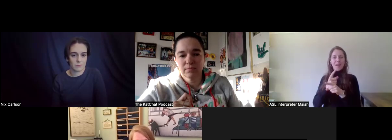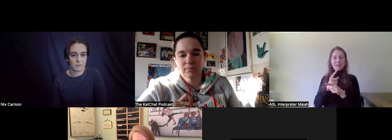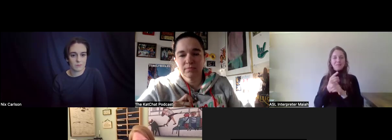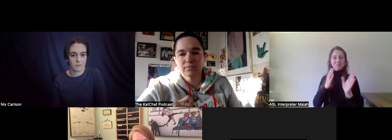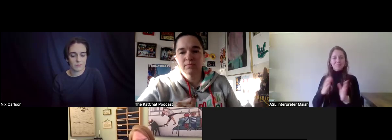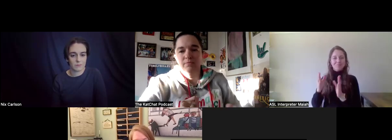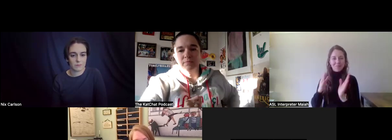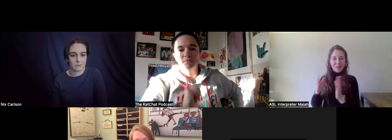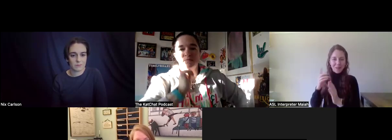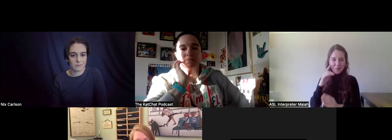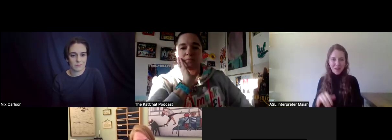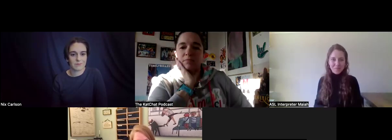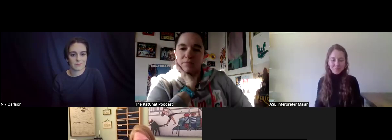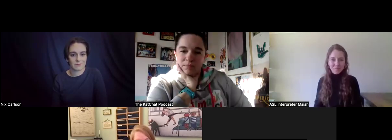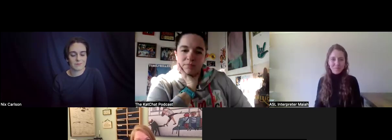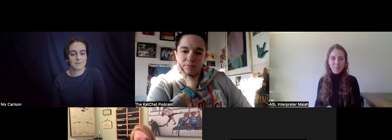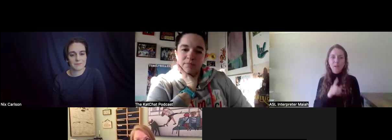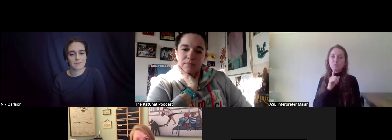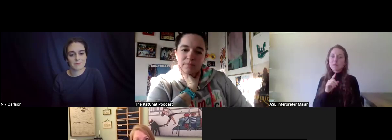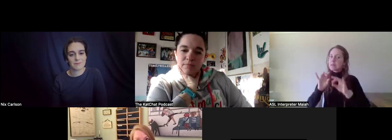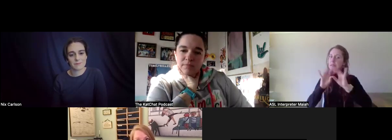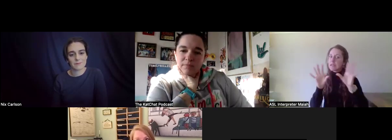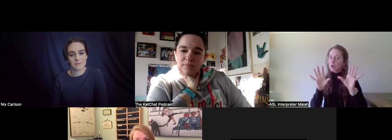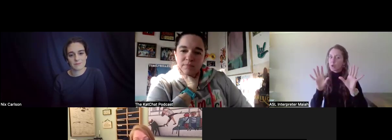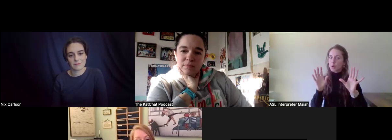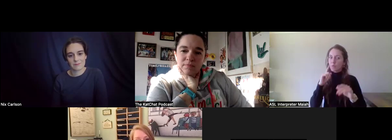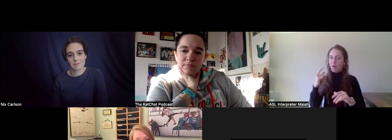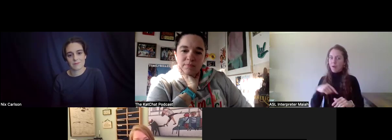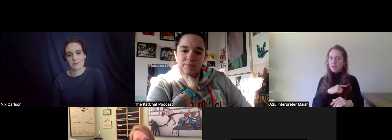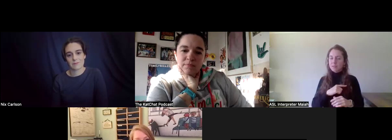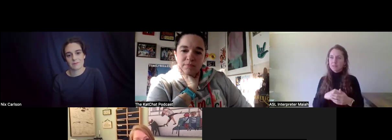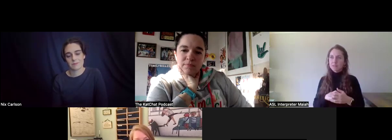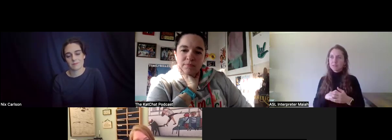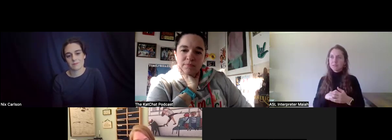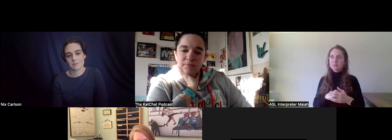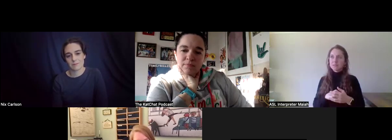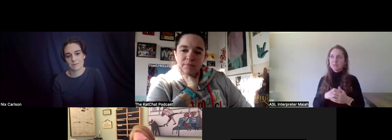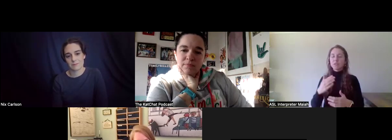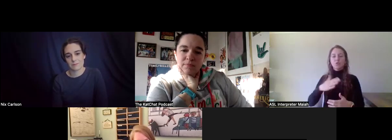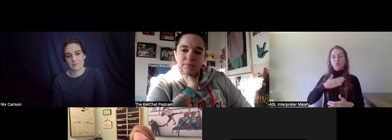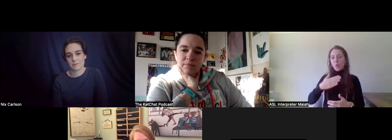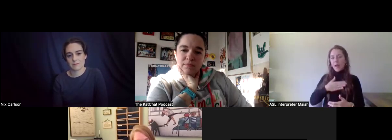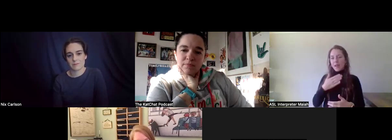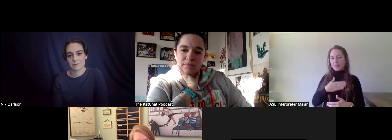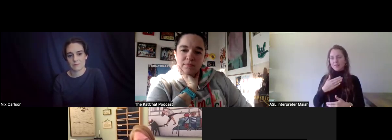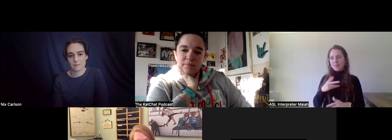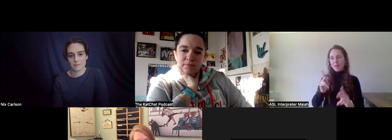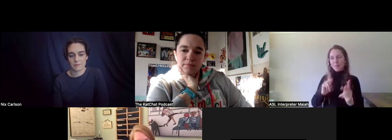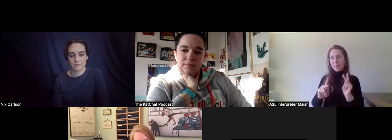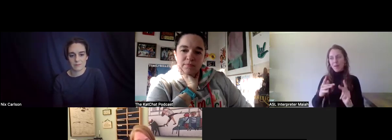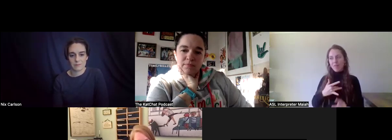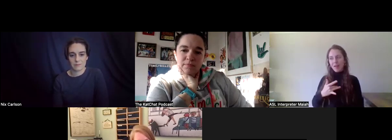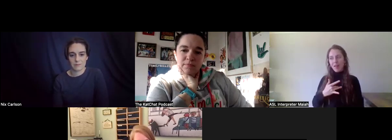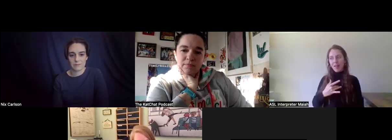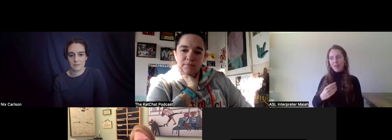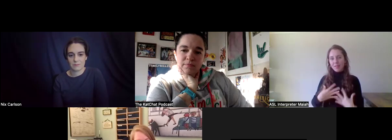But it was very clear, uh, the joy people felt, on that